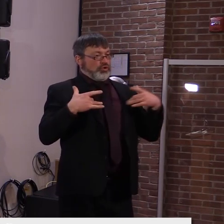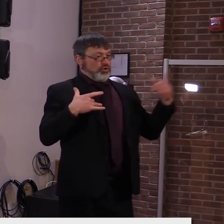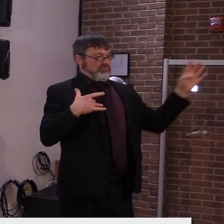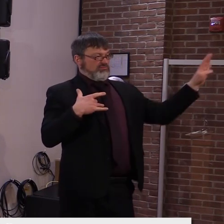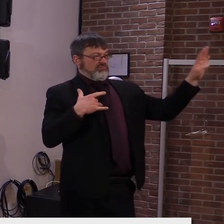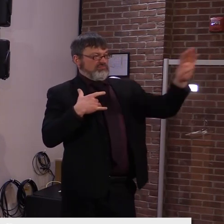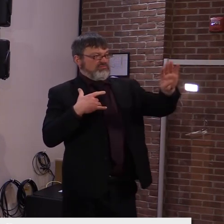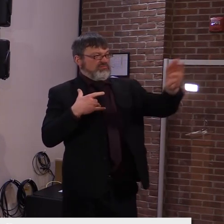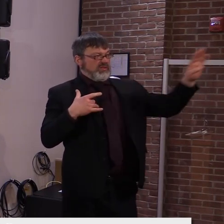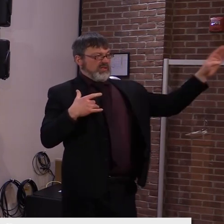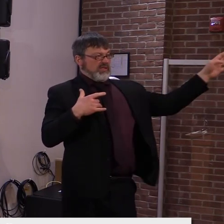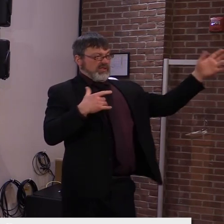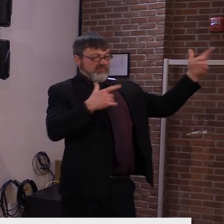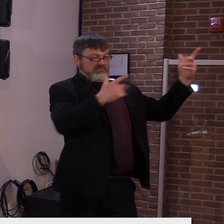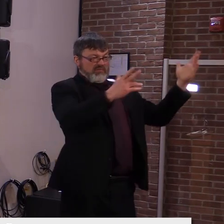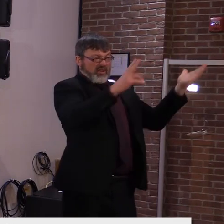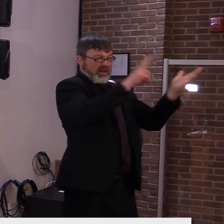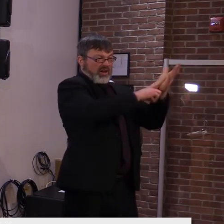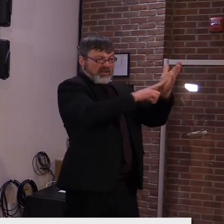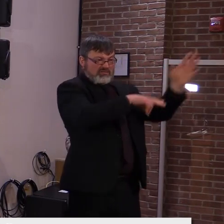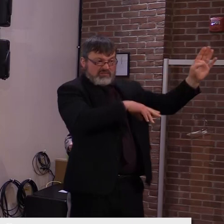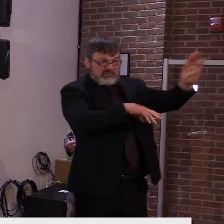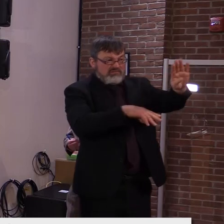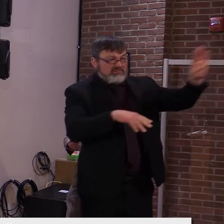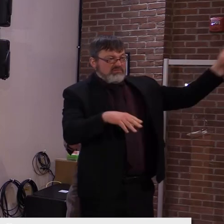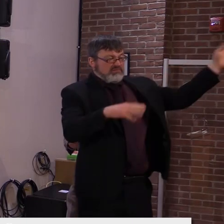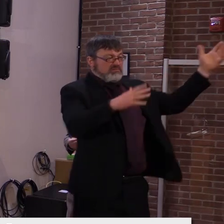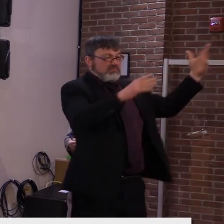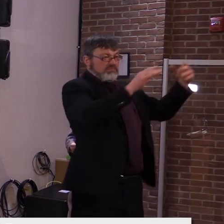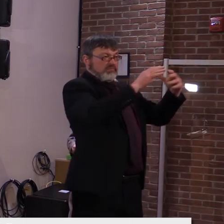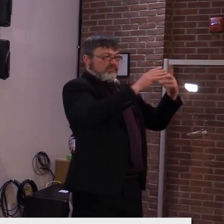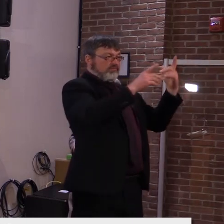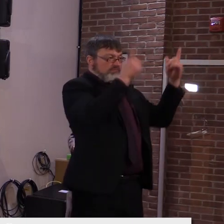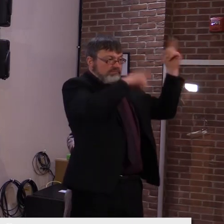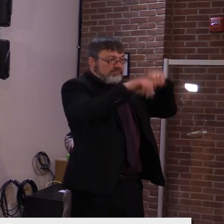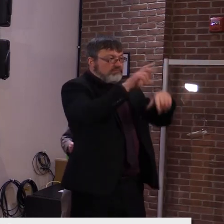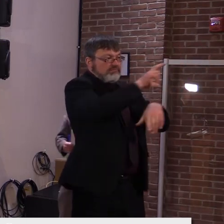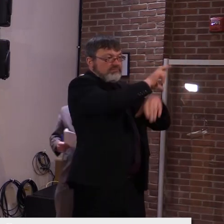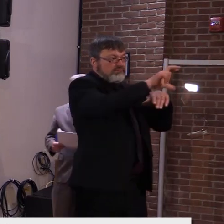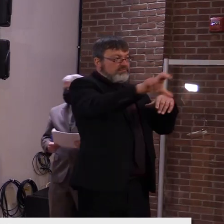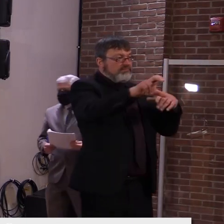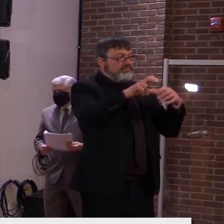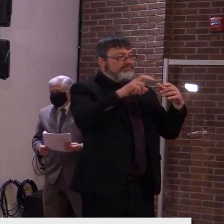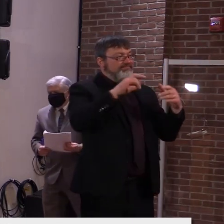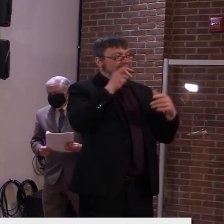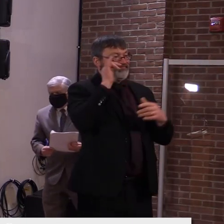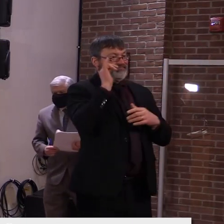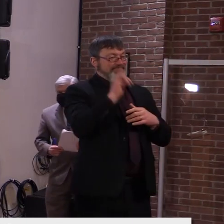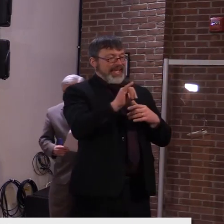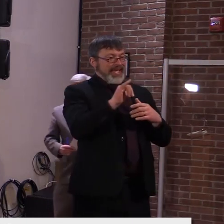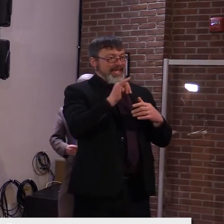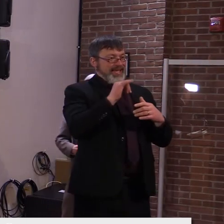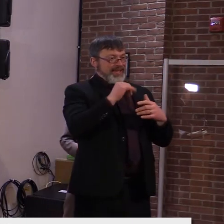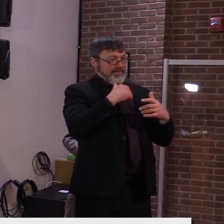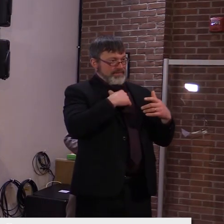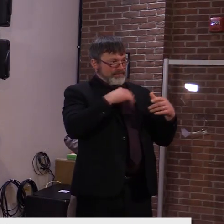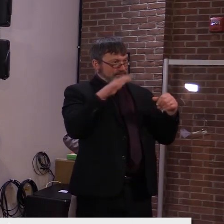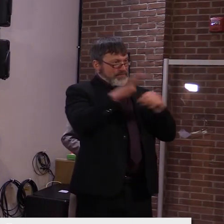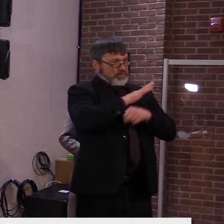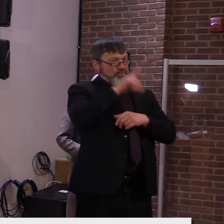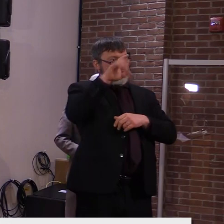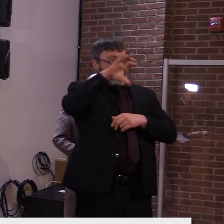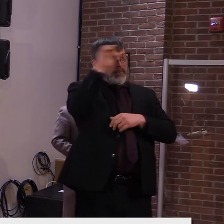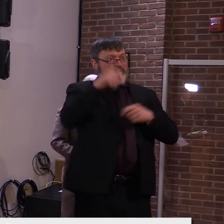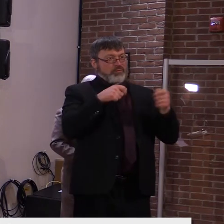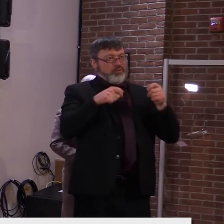did hamper some of our control over where we want to go with this. And even